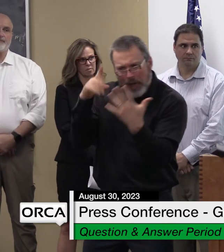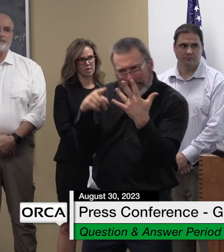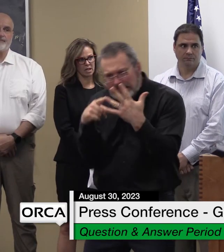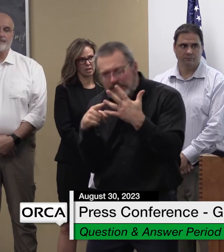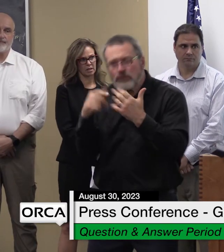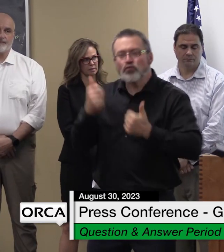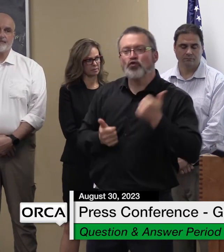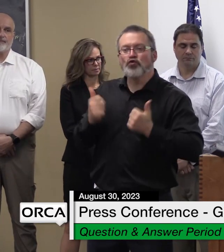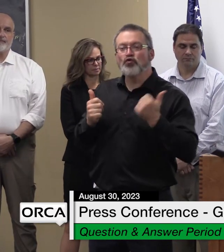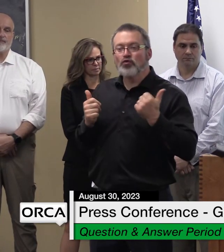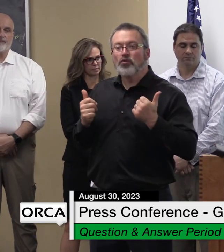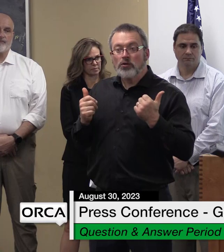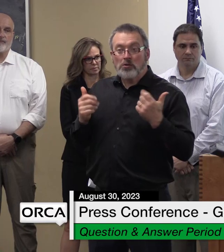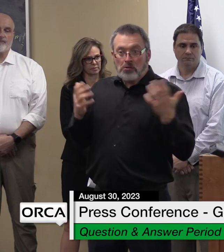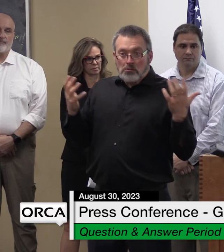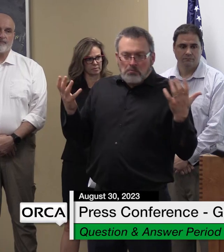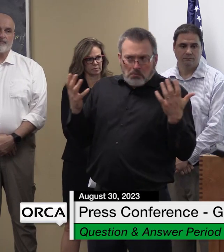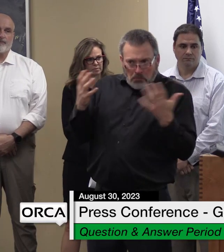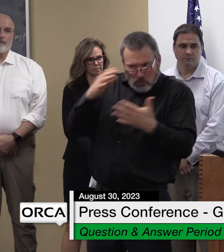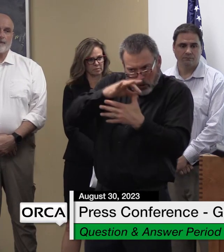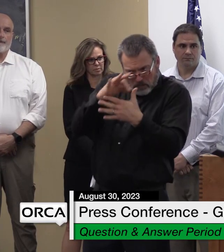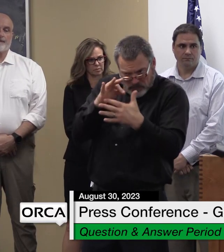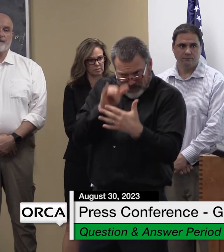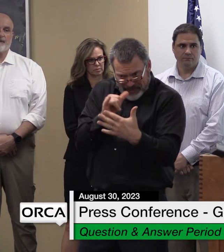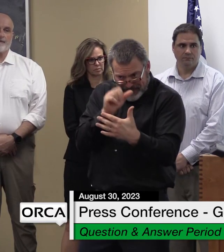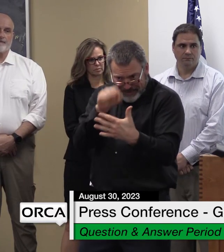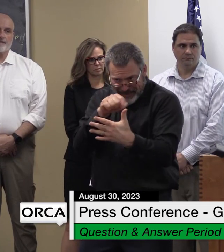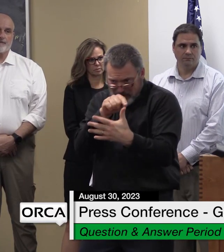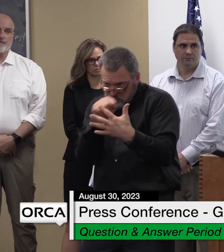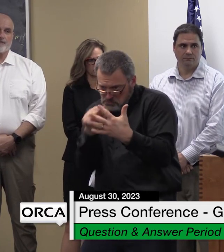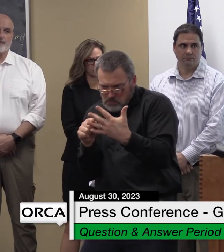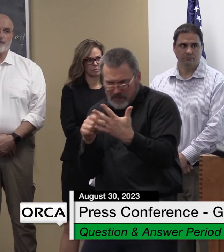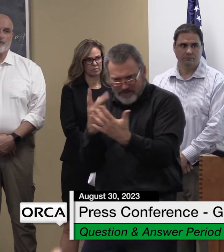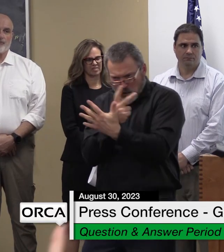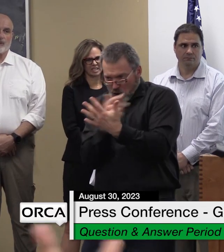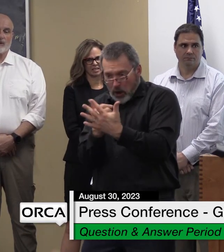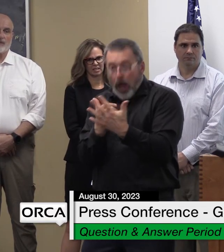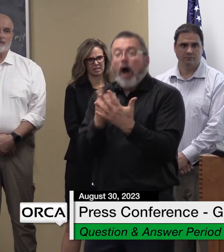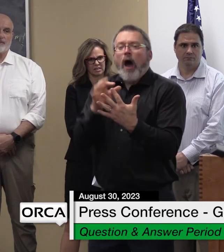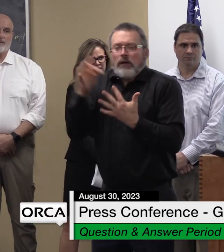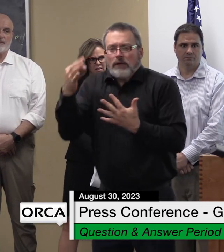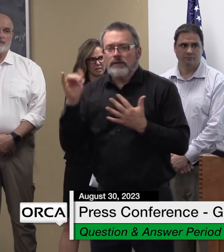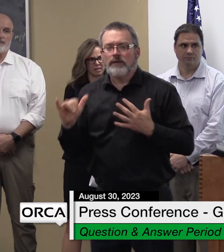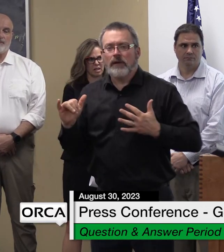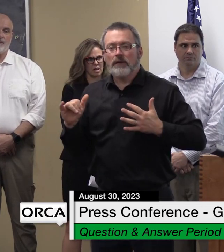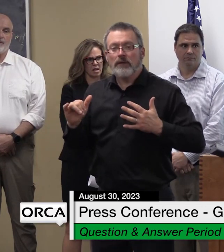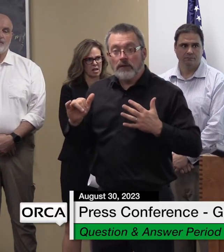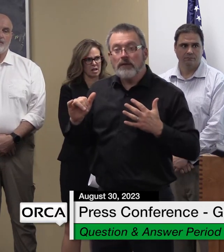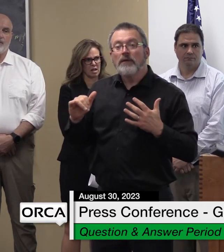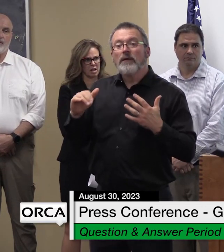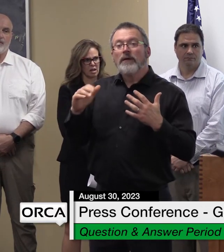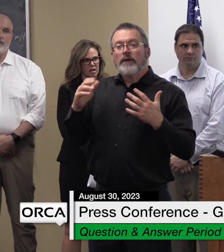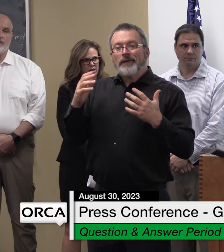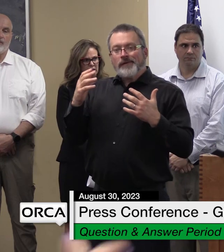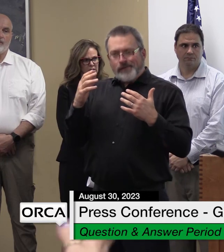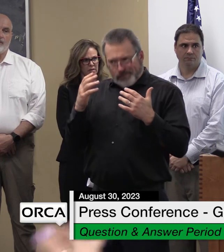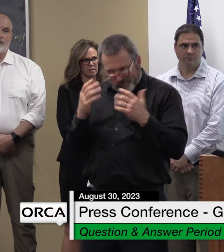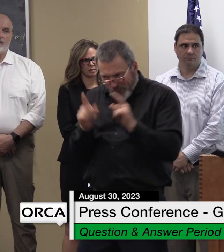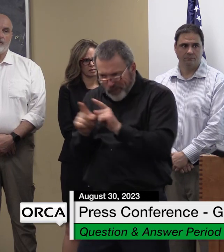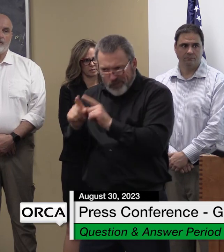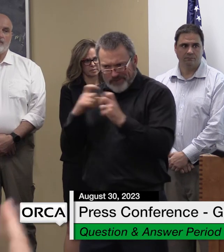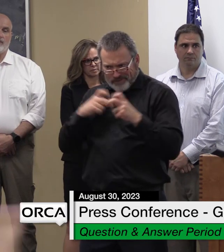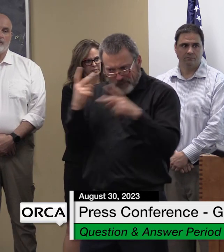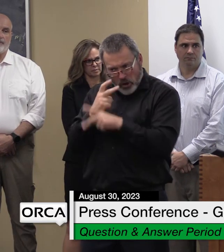storage capacity from my standpoint, and maybe a hydrologist could talk about this specifically. But from